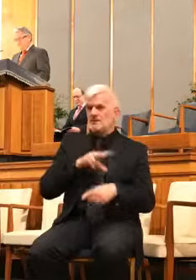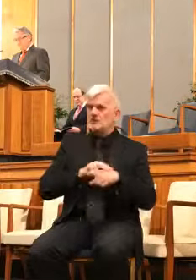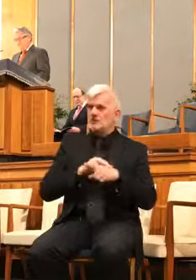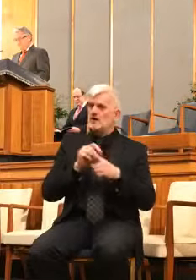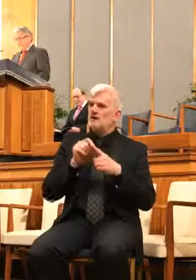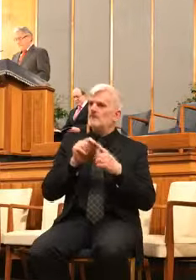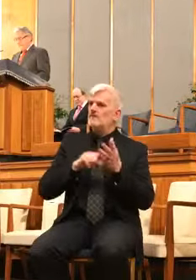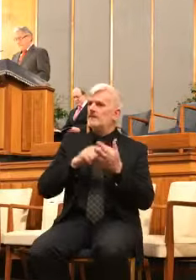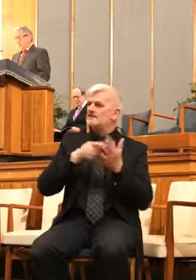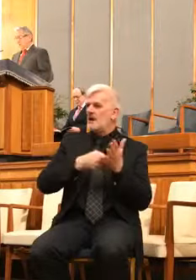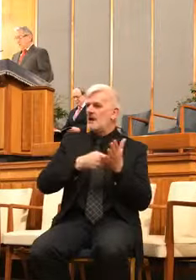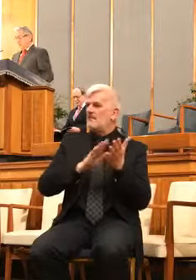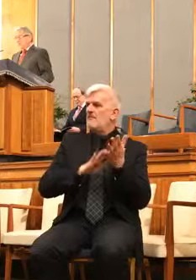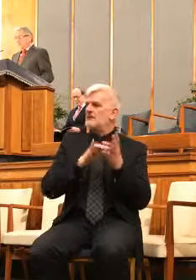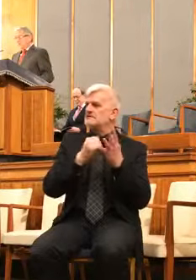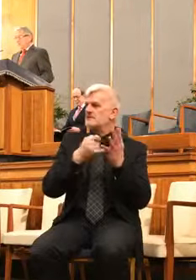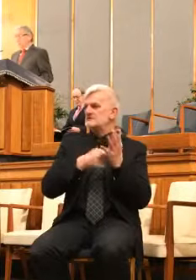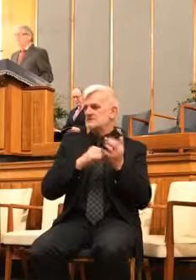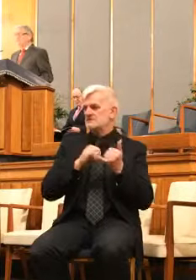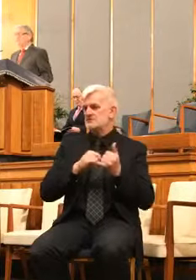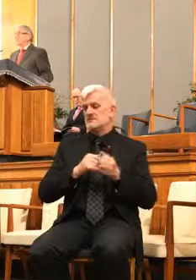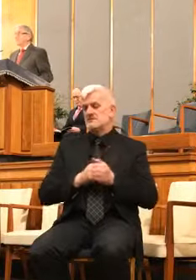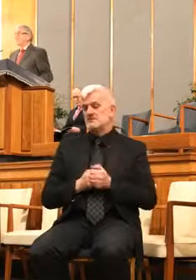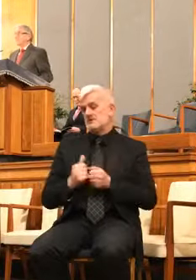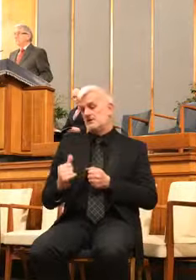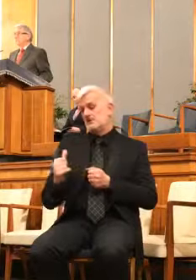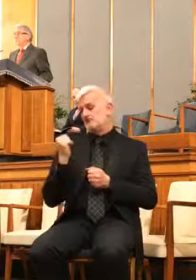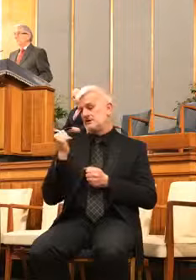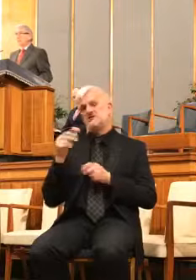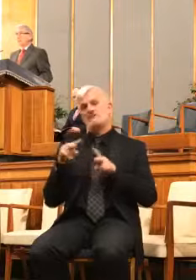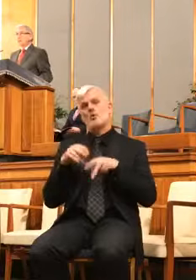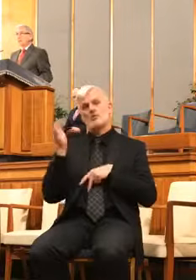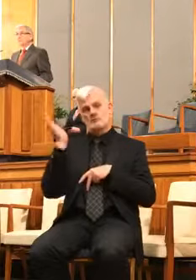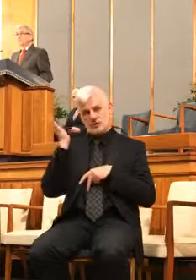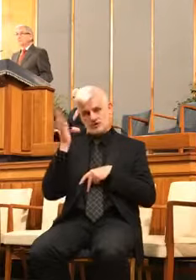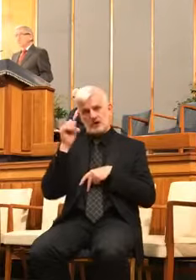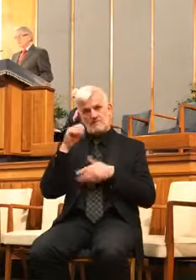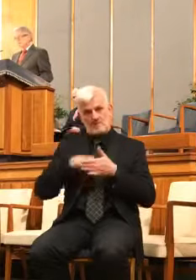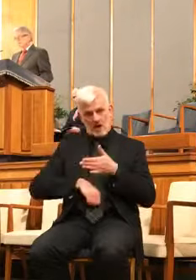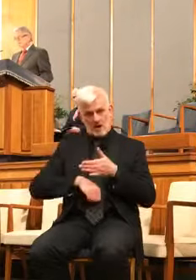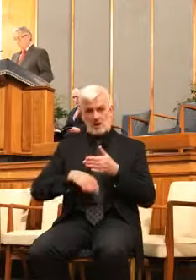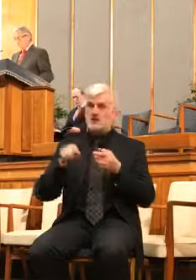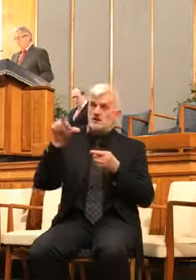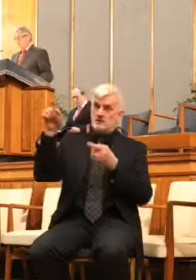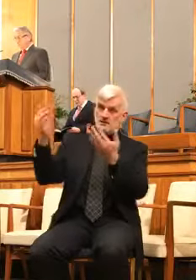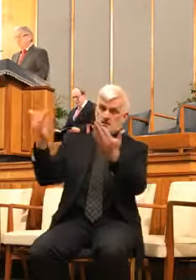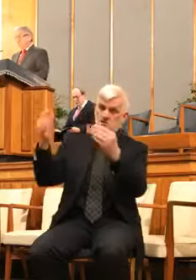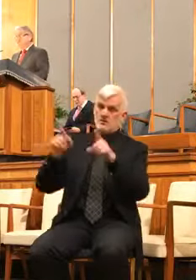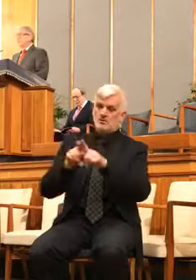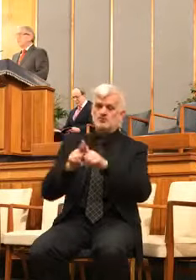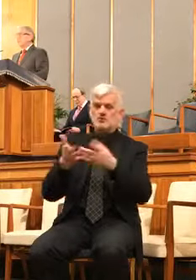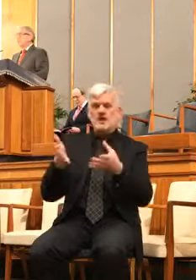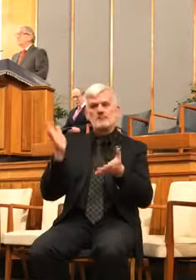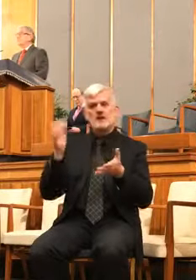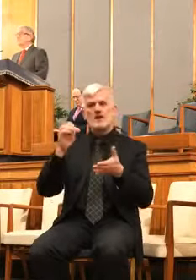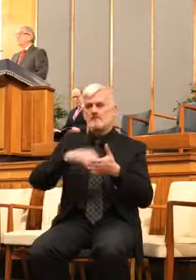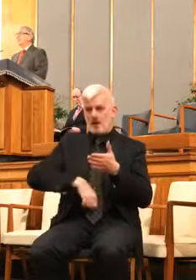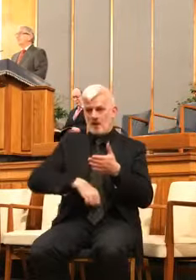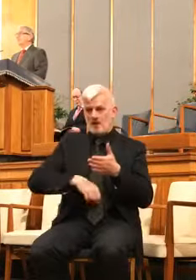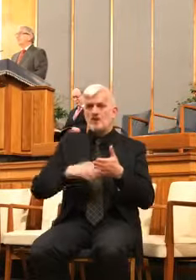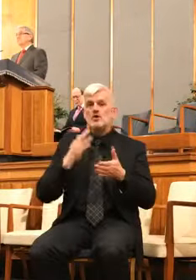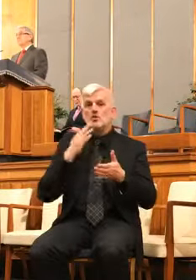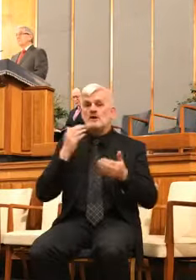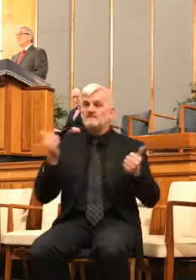Masters. Audio and video recordings of recent ministry are available in the entrance vestibule. Today's ministry will be